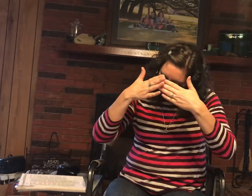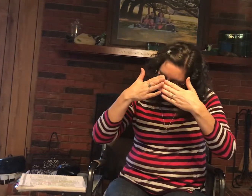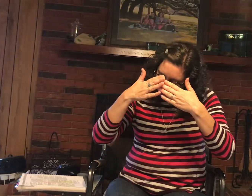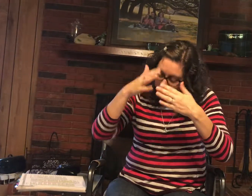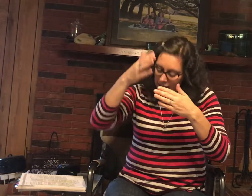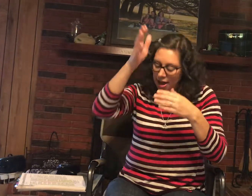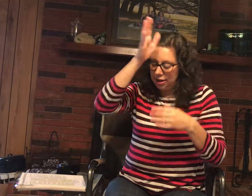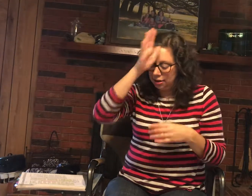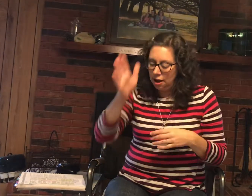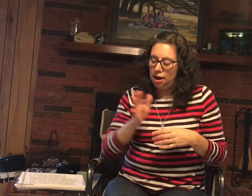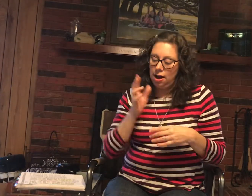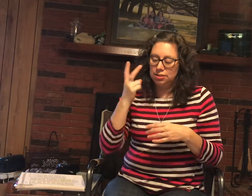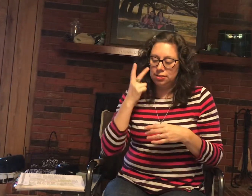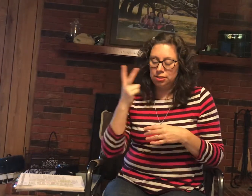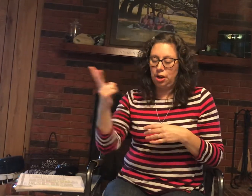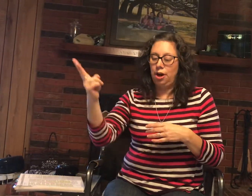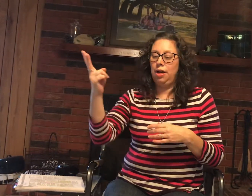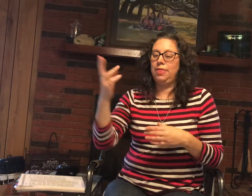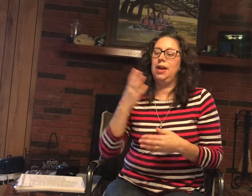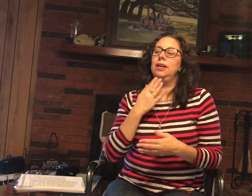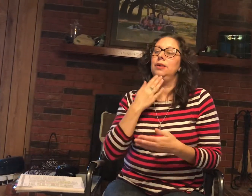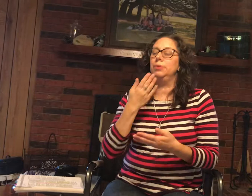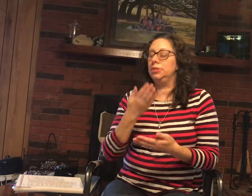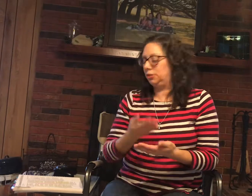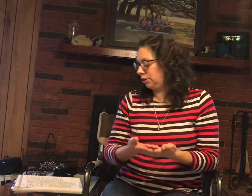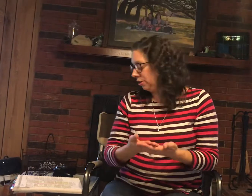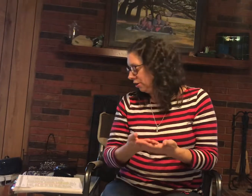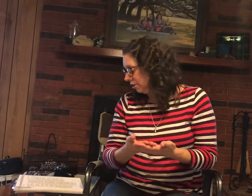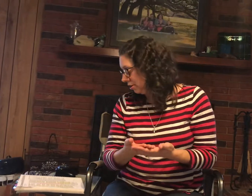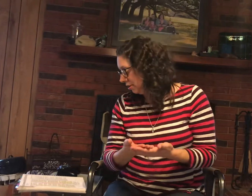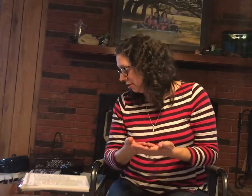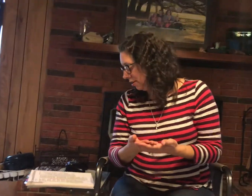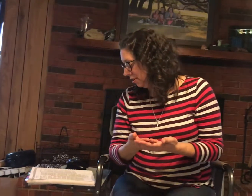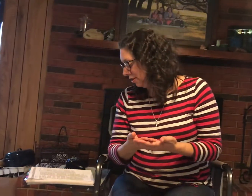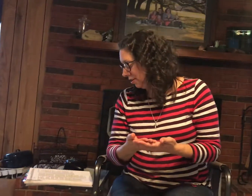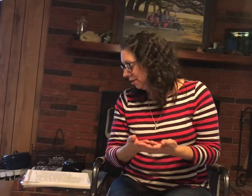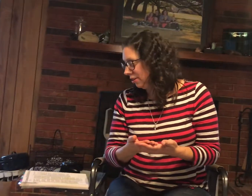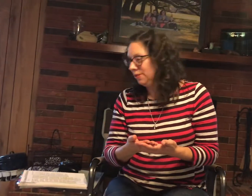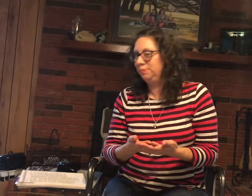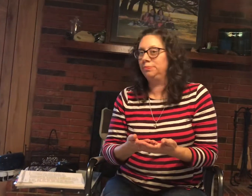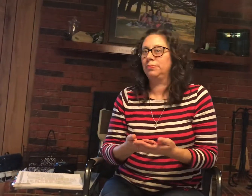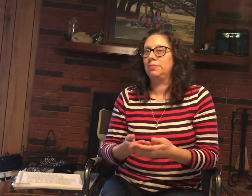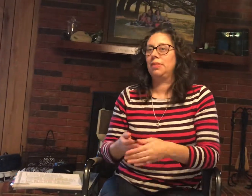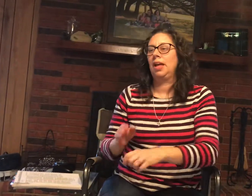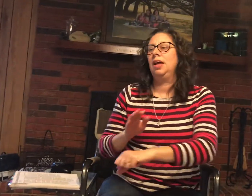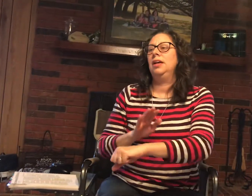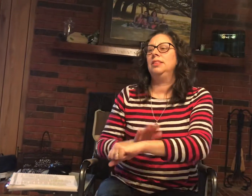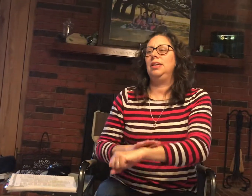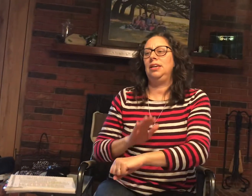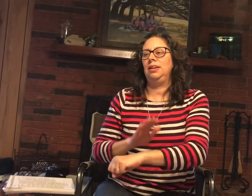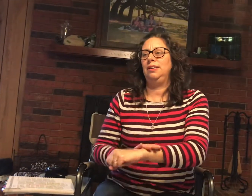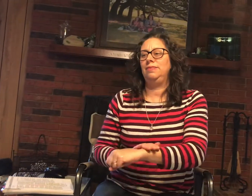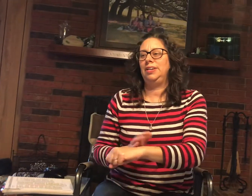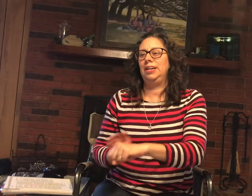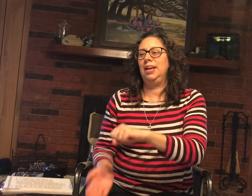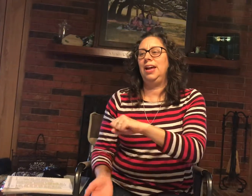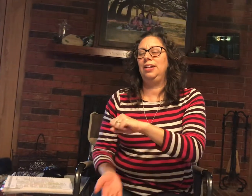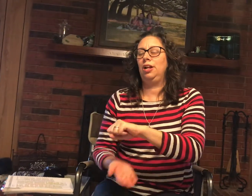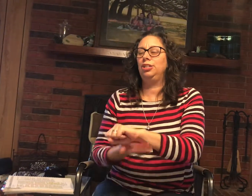darkness. And God saw that it was good. And the evening and